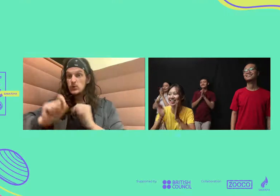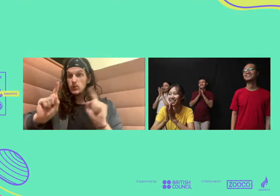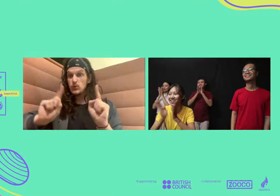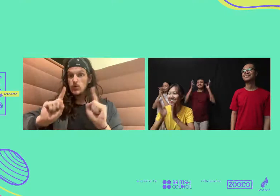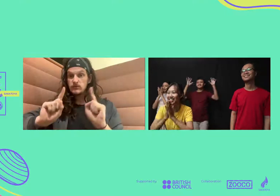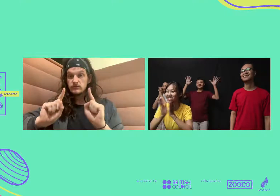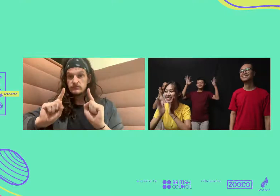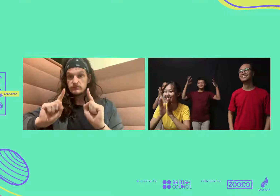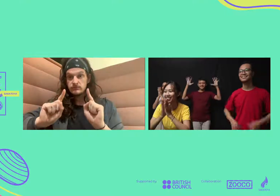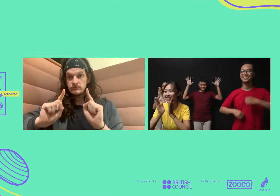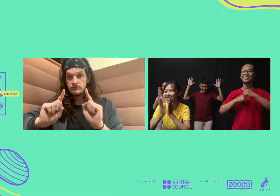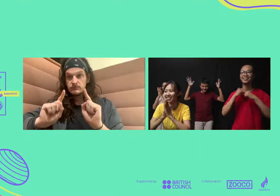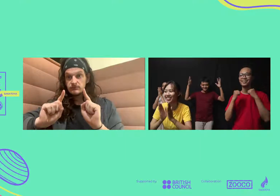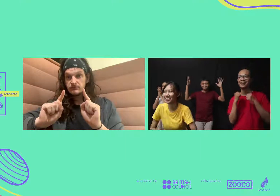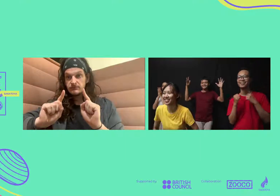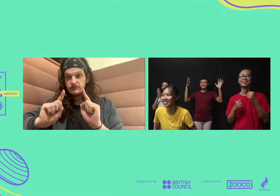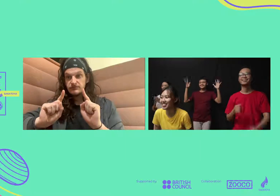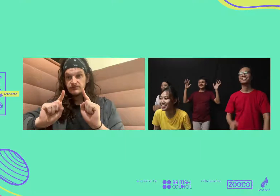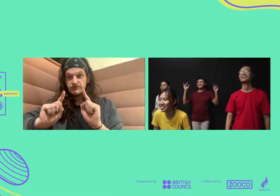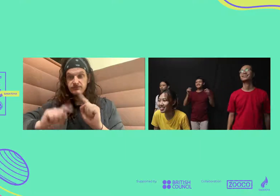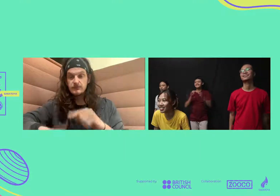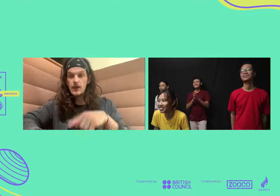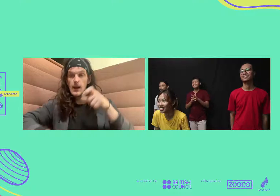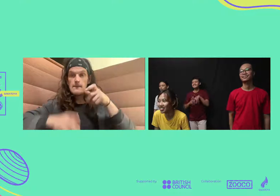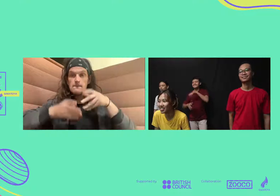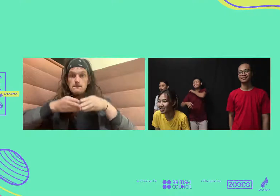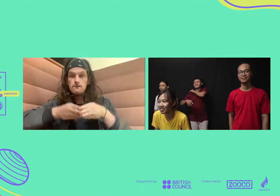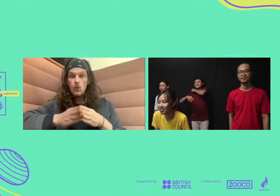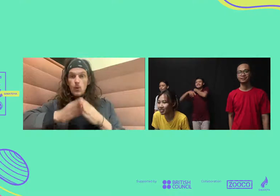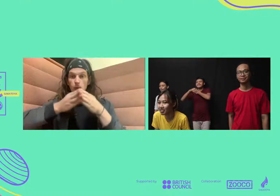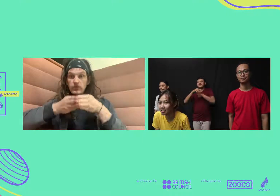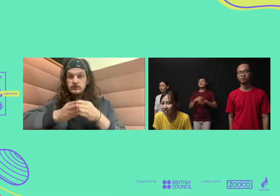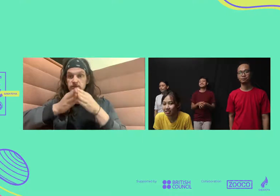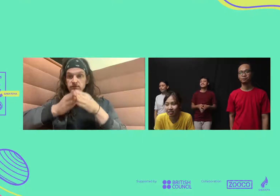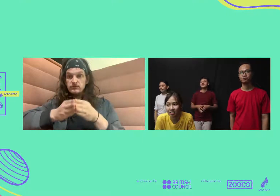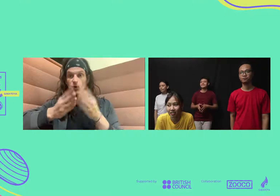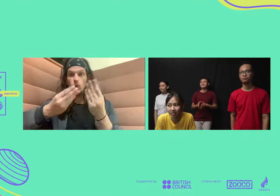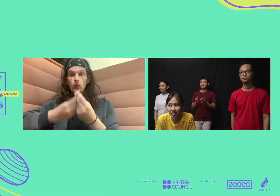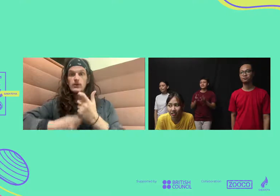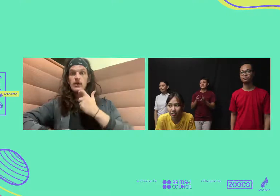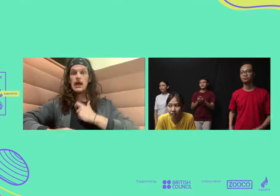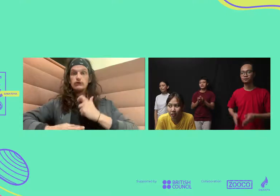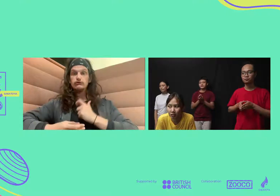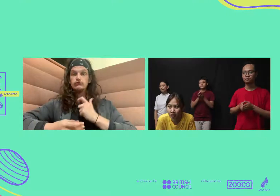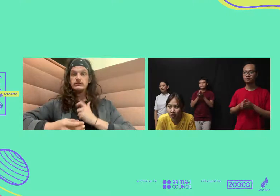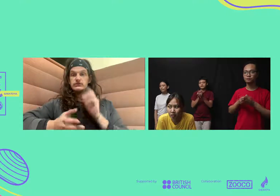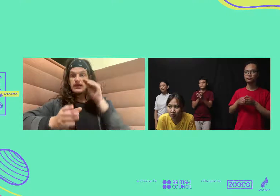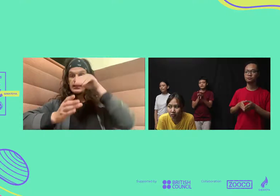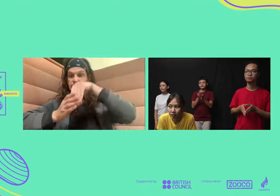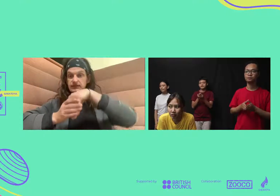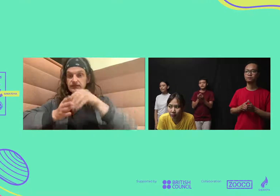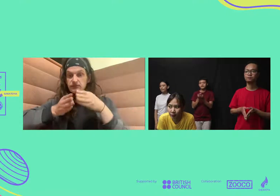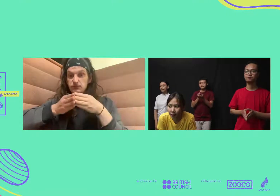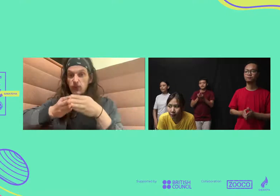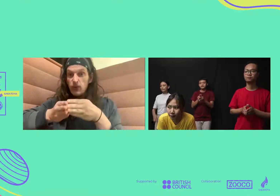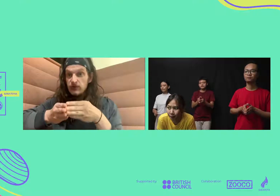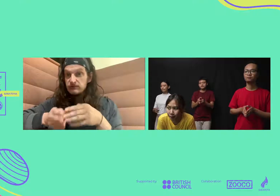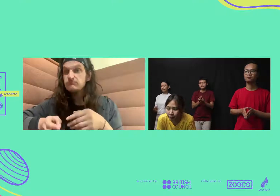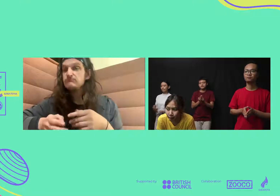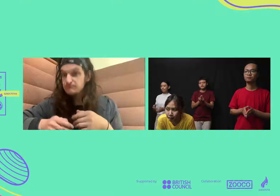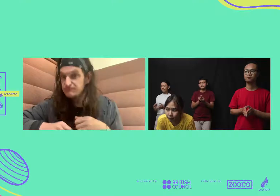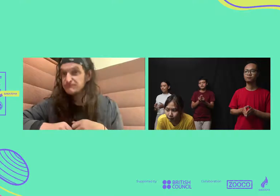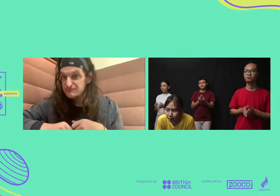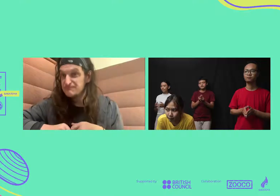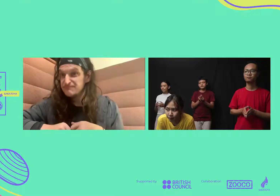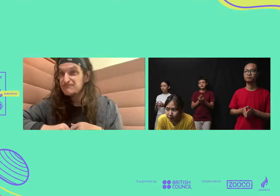Lovely. So far, what you've actually created is a boat with a